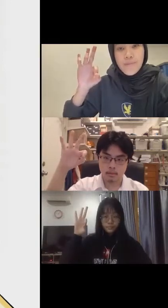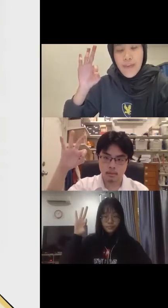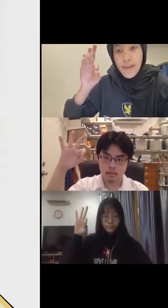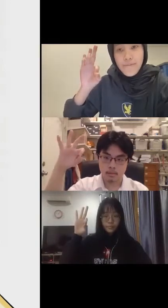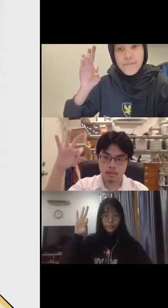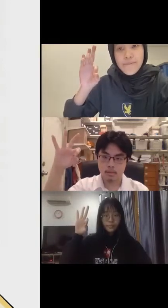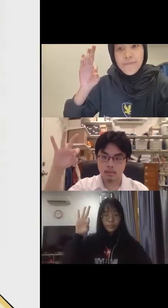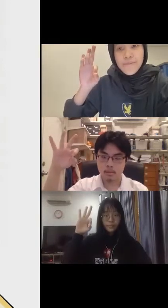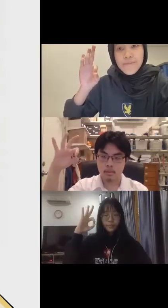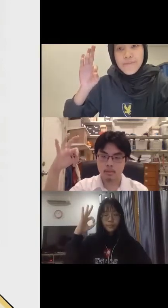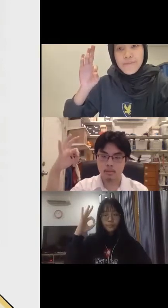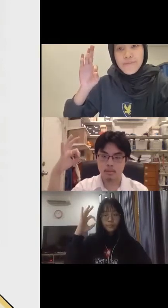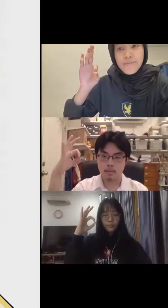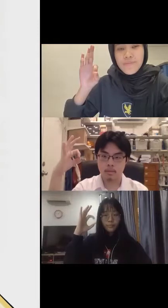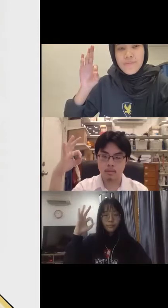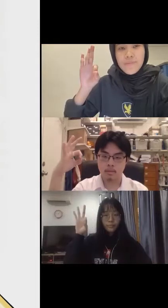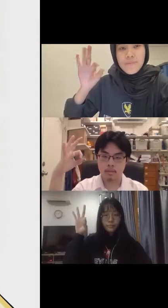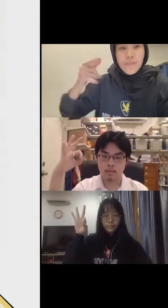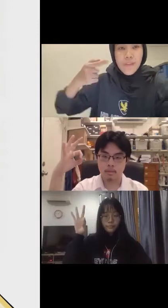F.